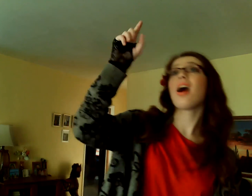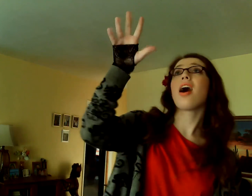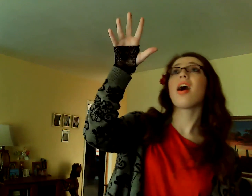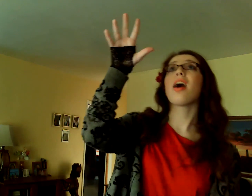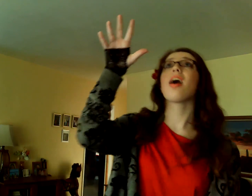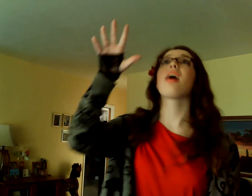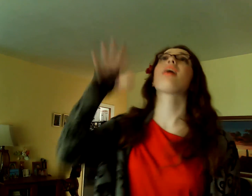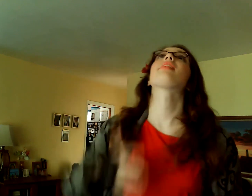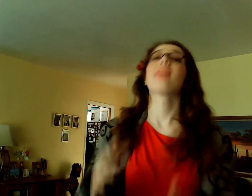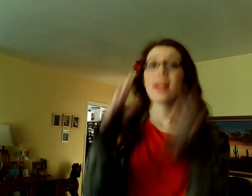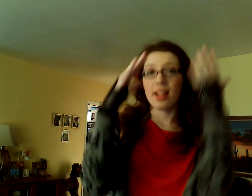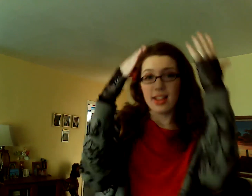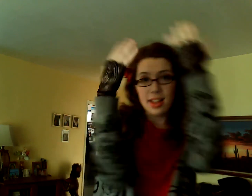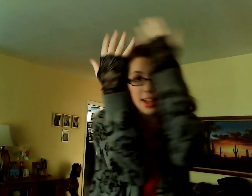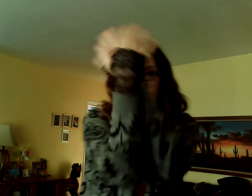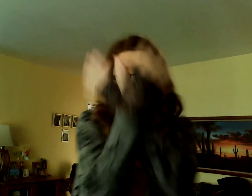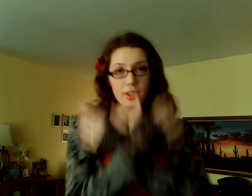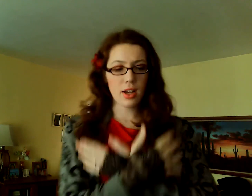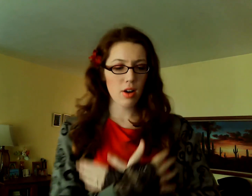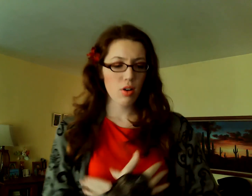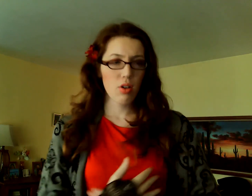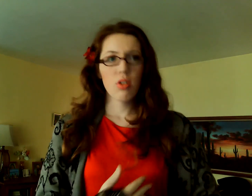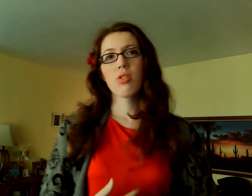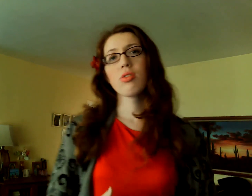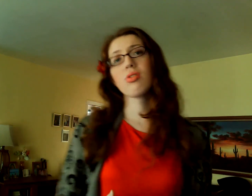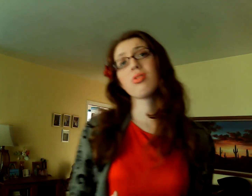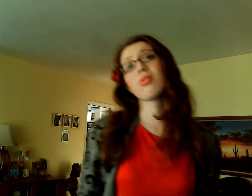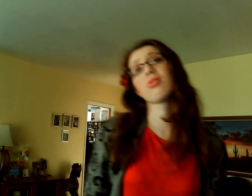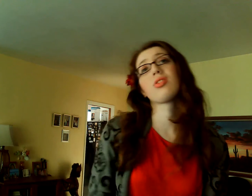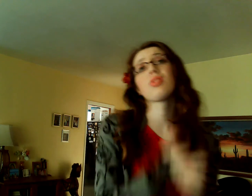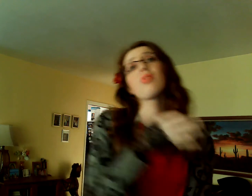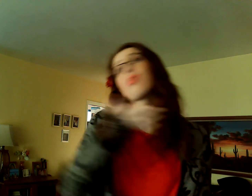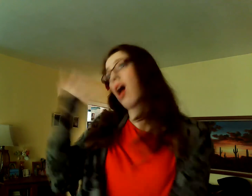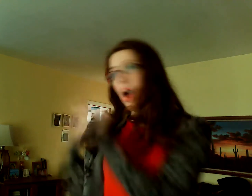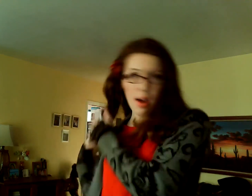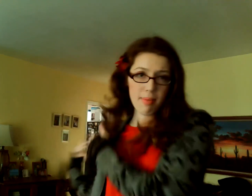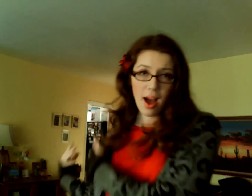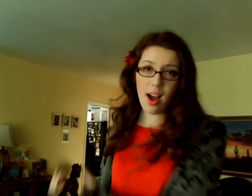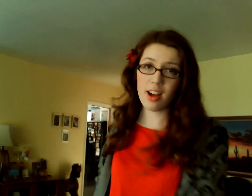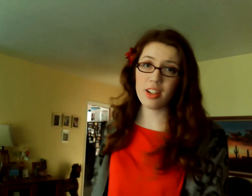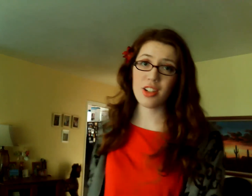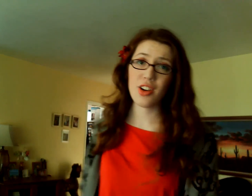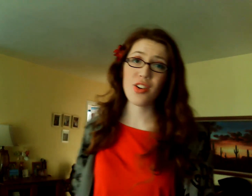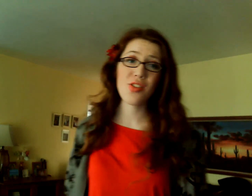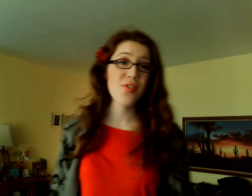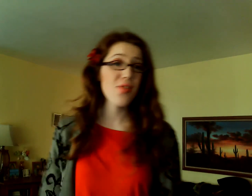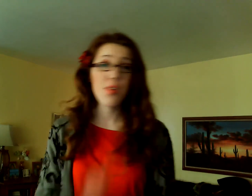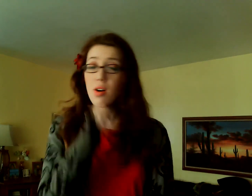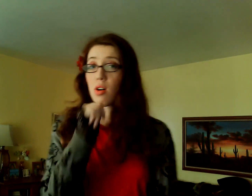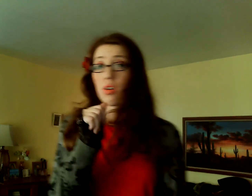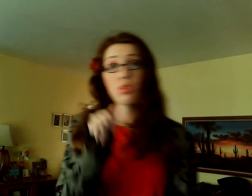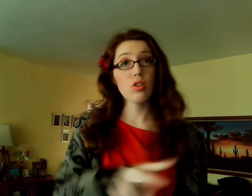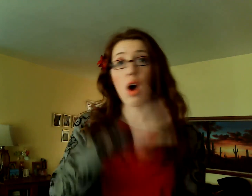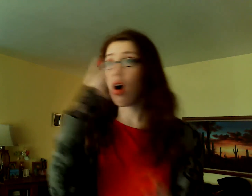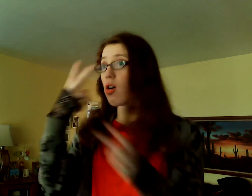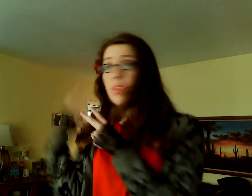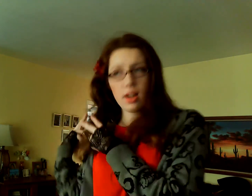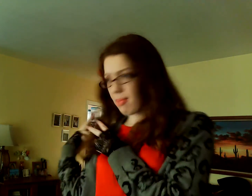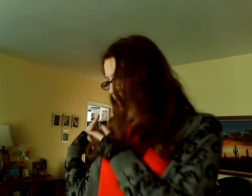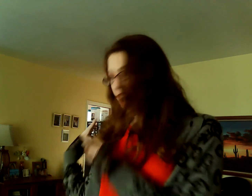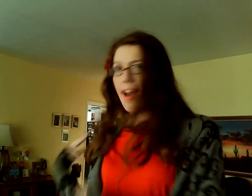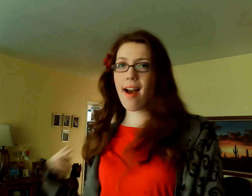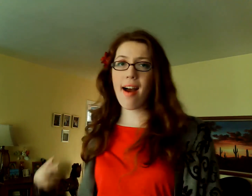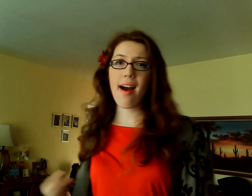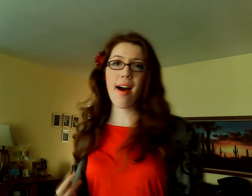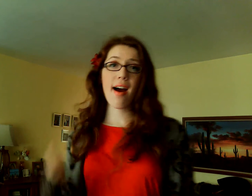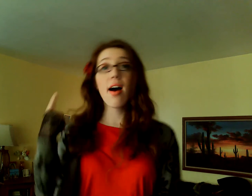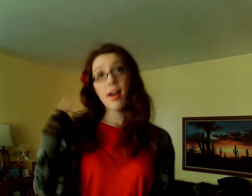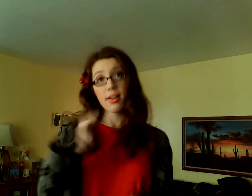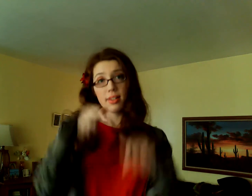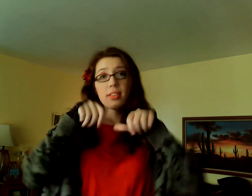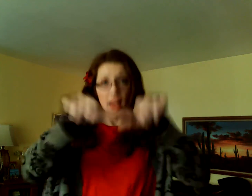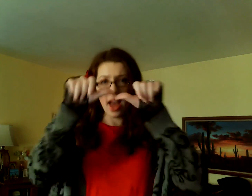and